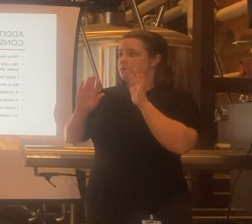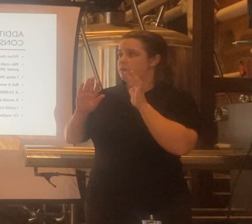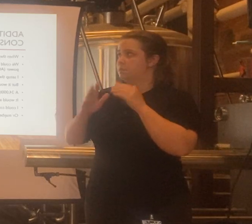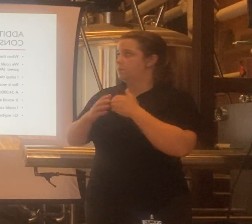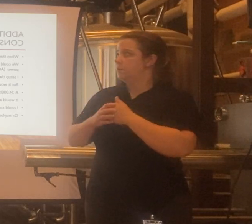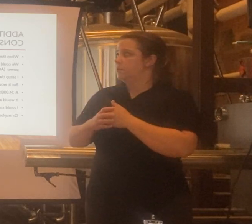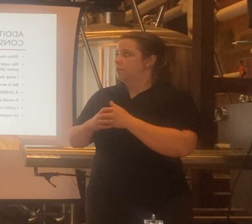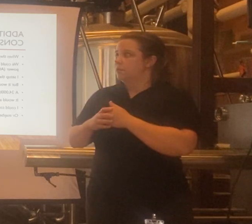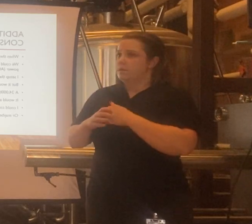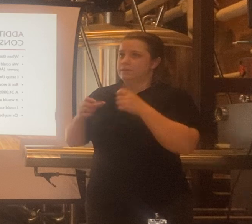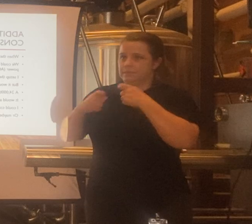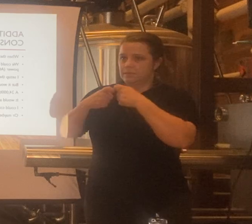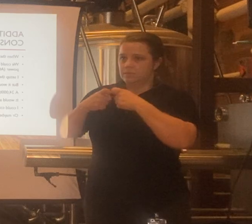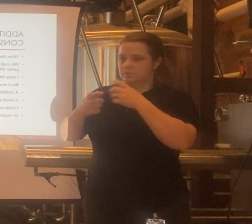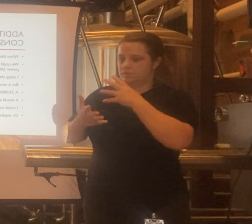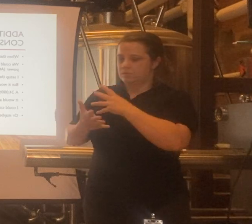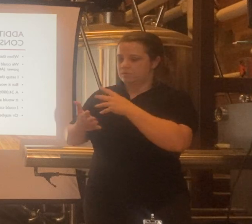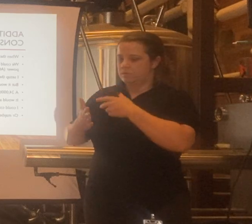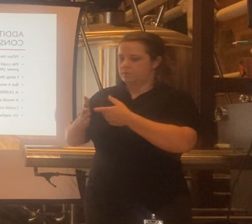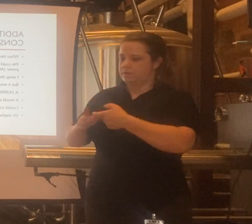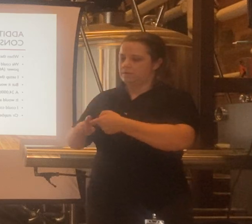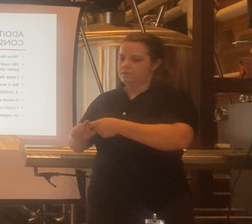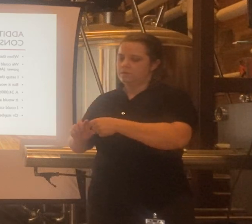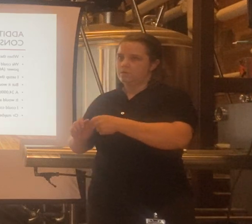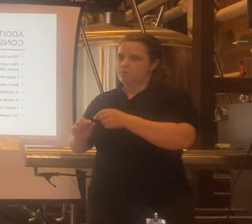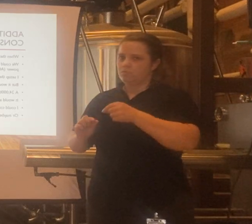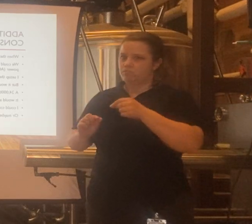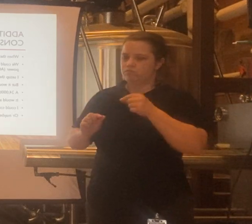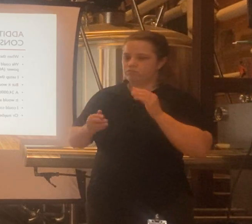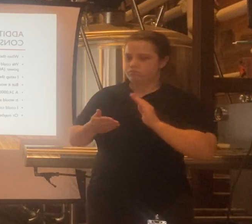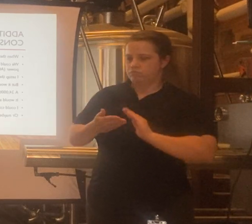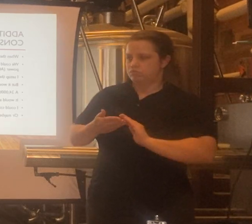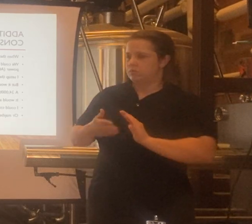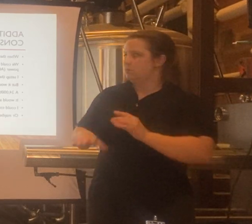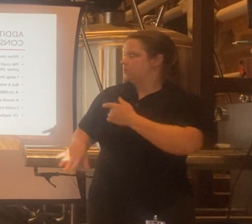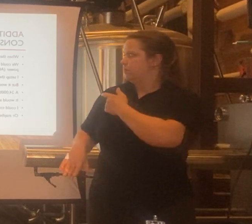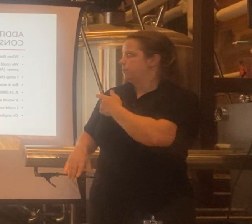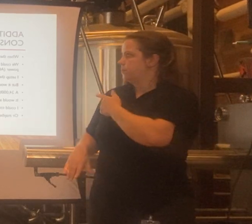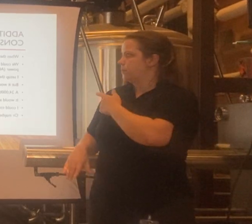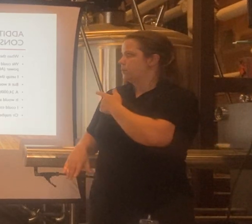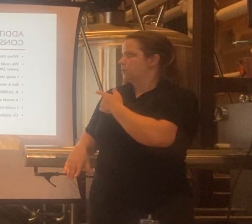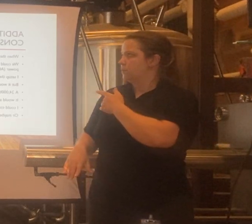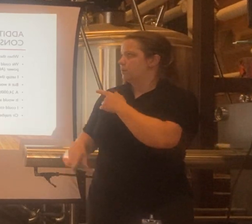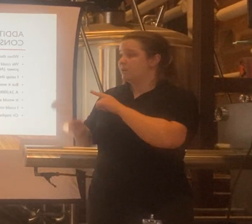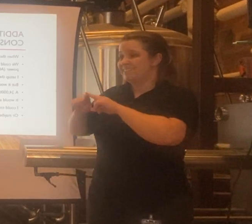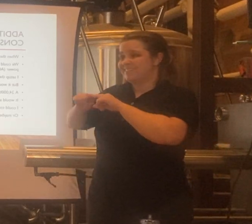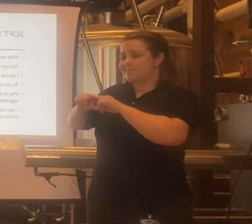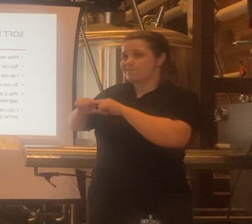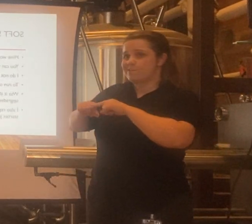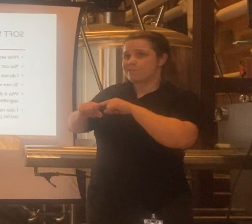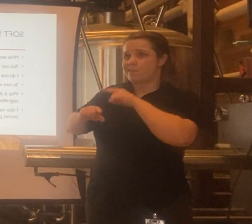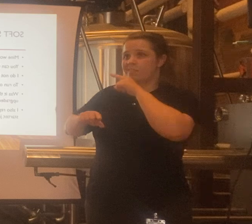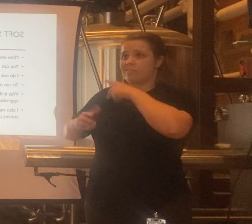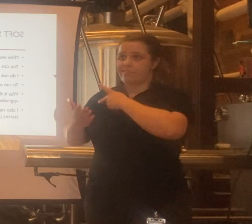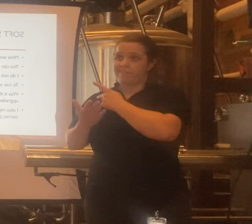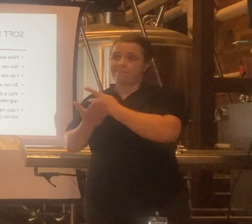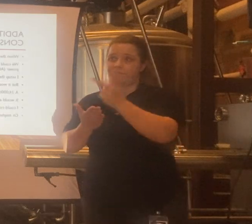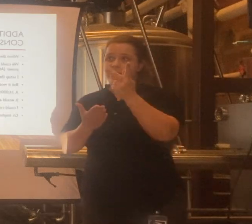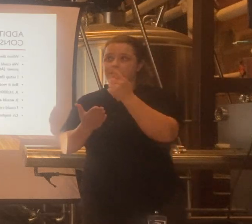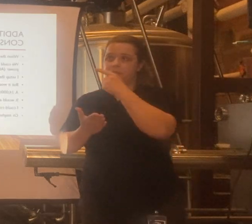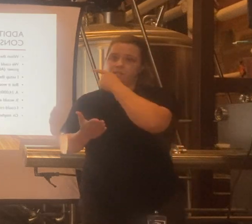So that's something I would consider everybody think about in a disaster recovery scenario is don't rely on that stupid thing that failed right